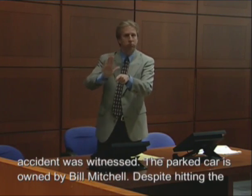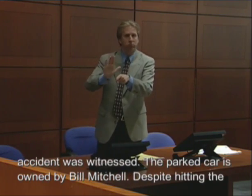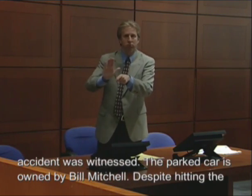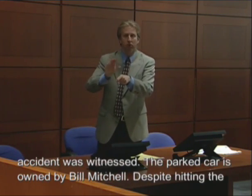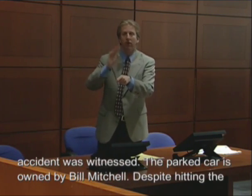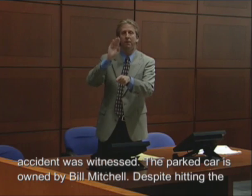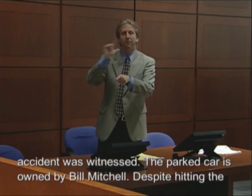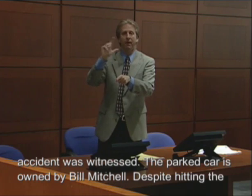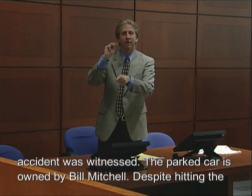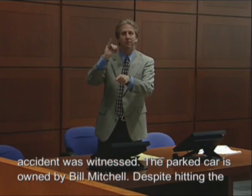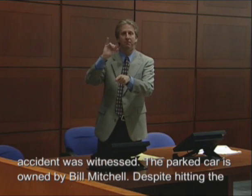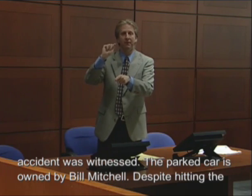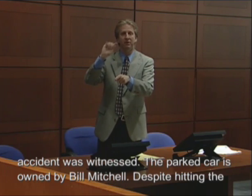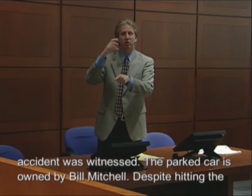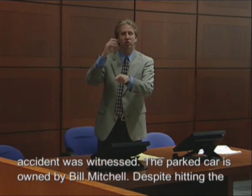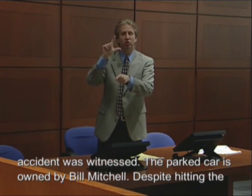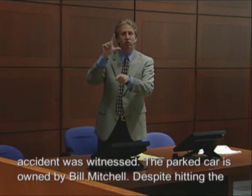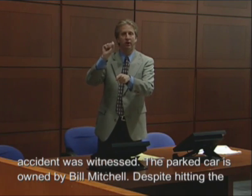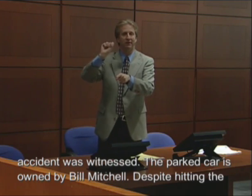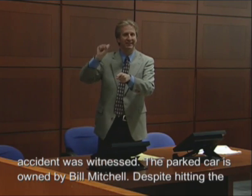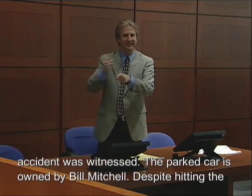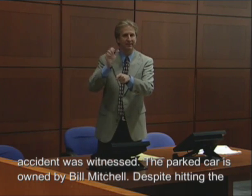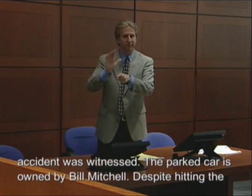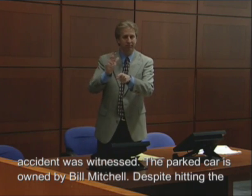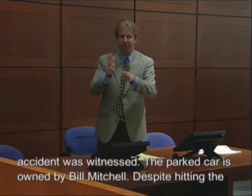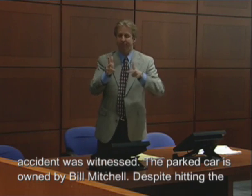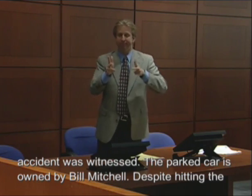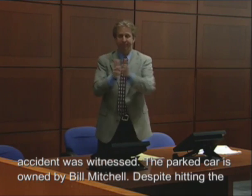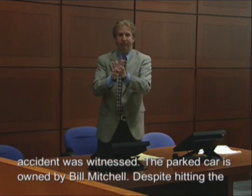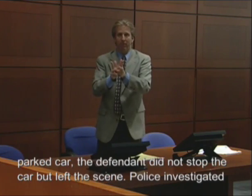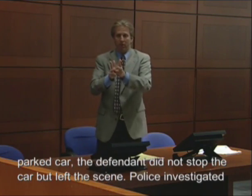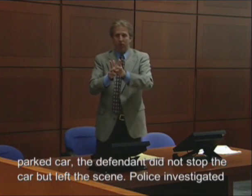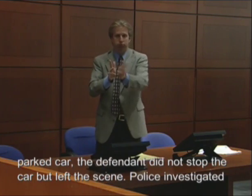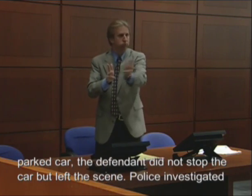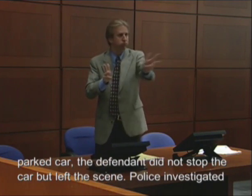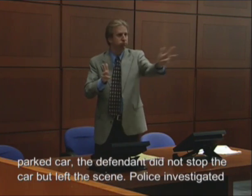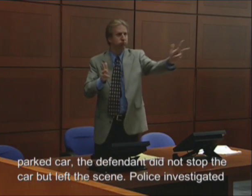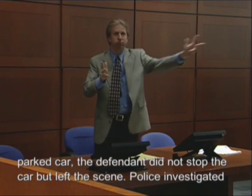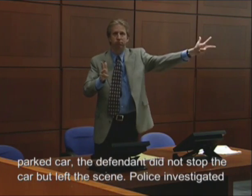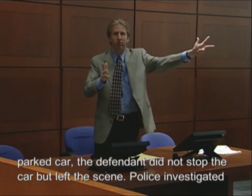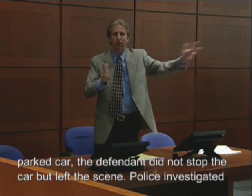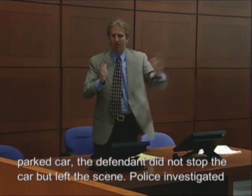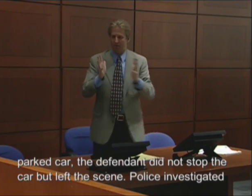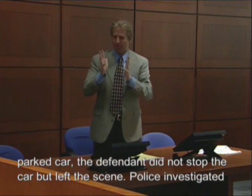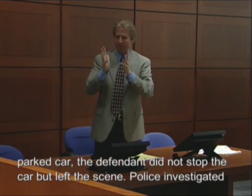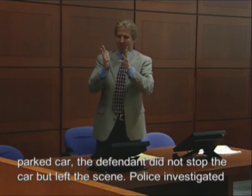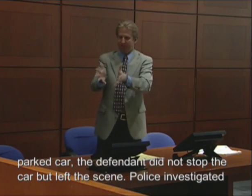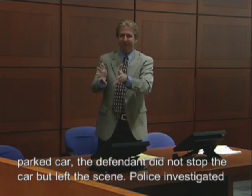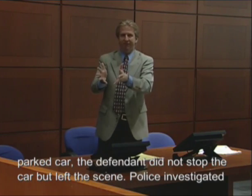owned by Bill Mitchell. Despite hitting the parked car, the defendant did not stop the car but left the